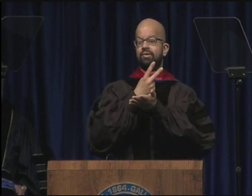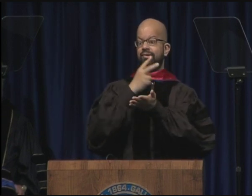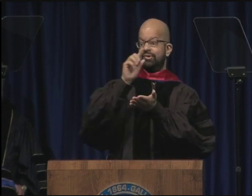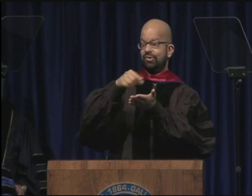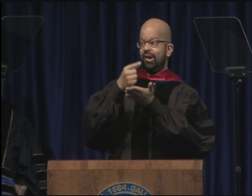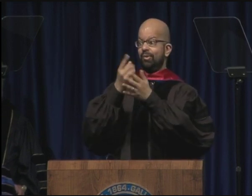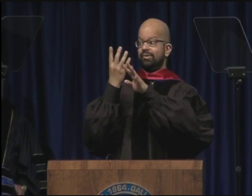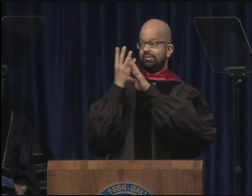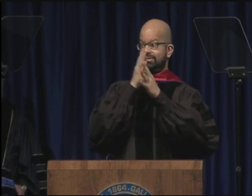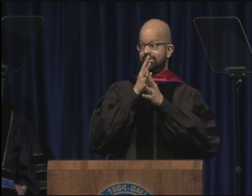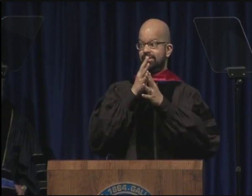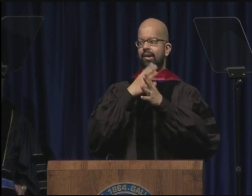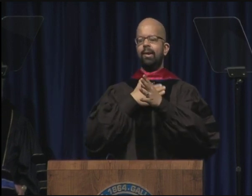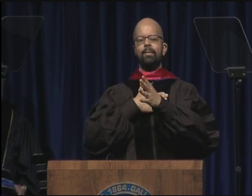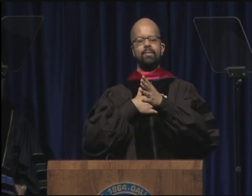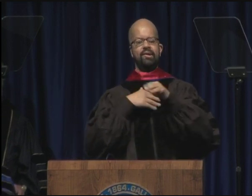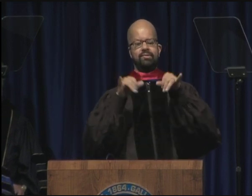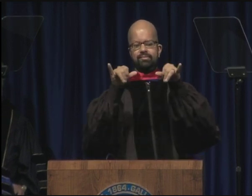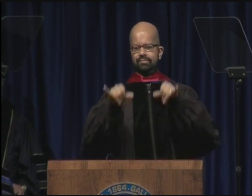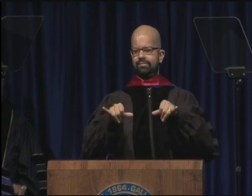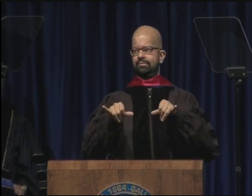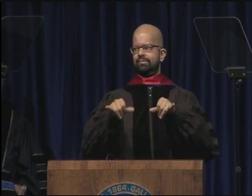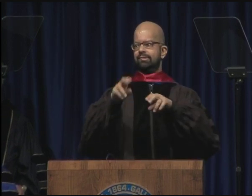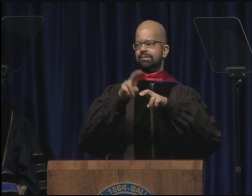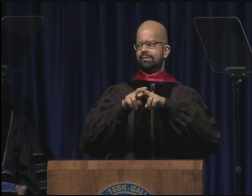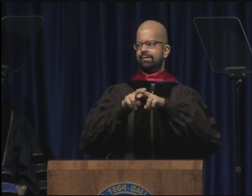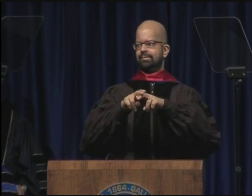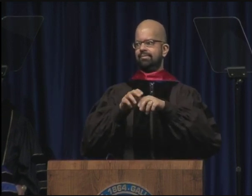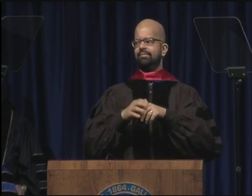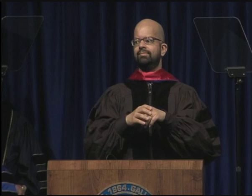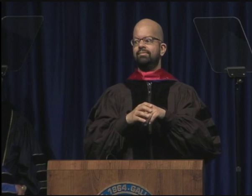As our graduates exit, we ask that you please remain seated.